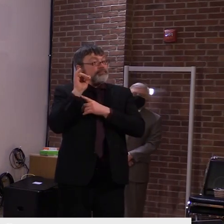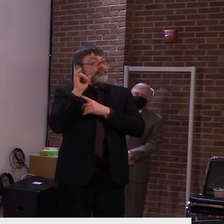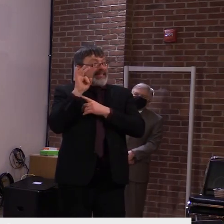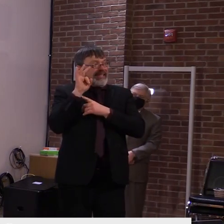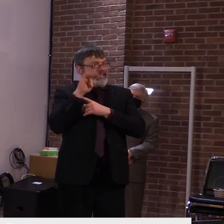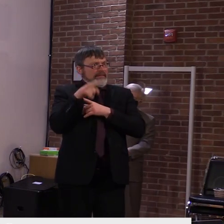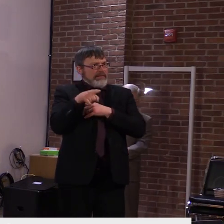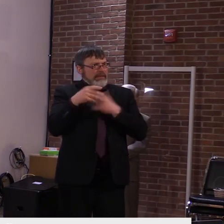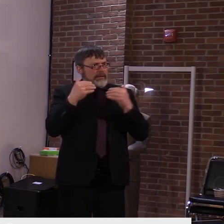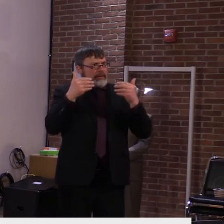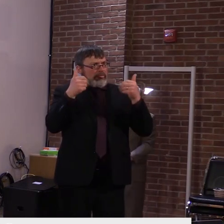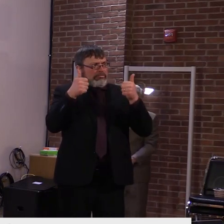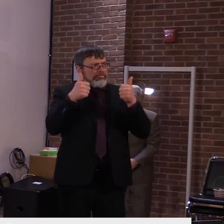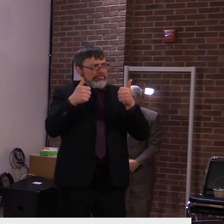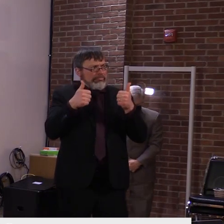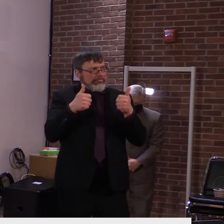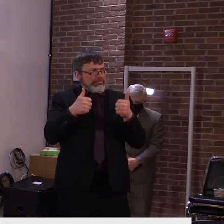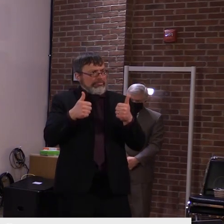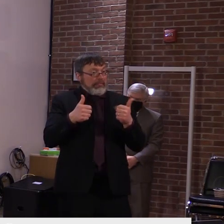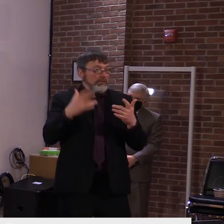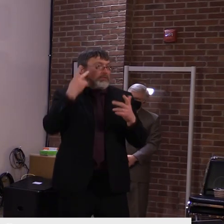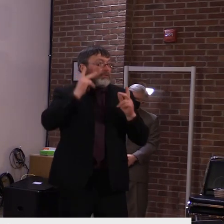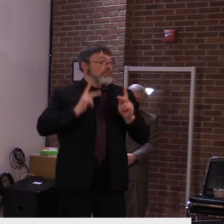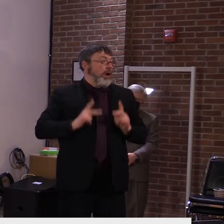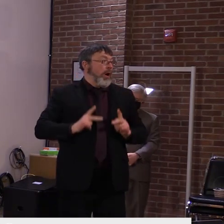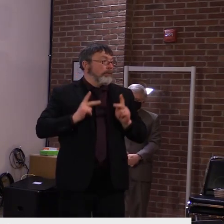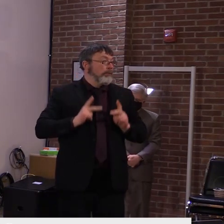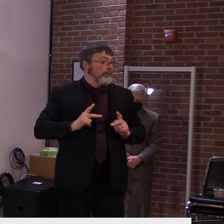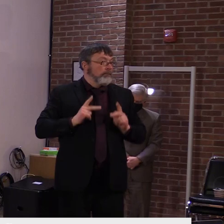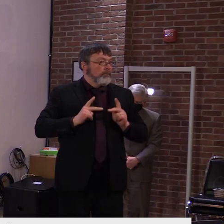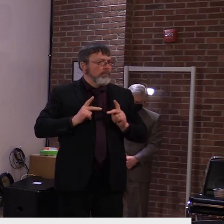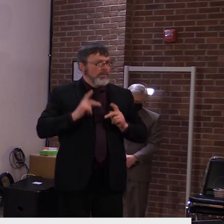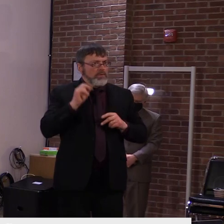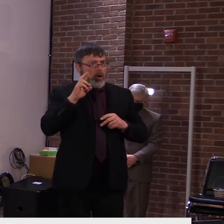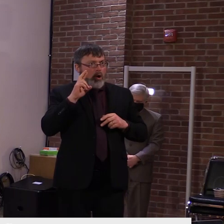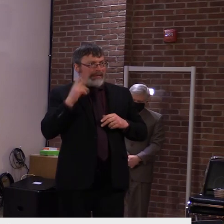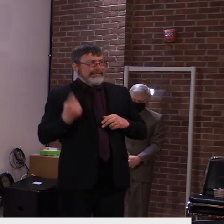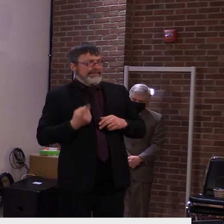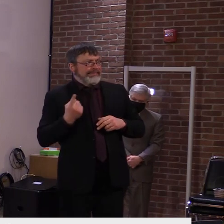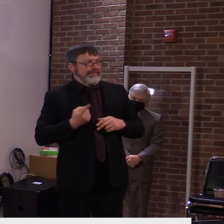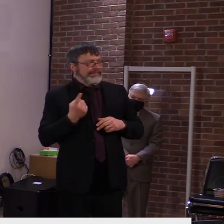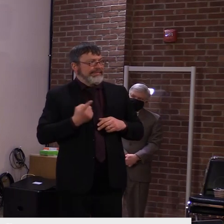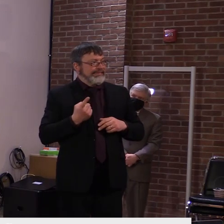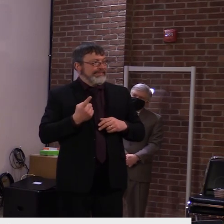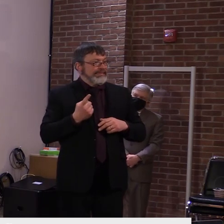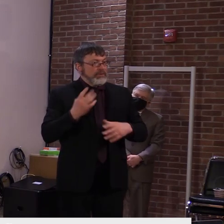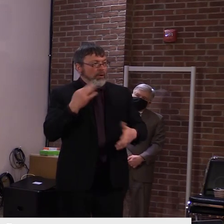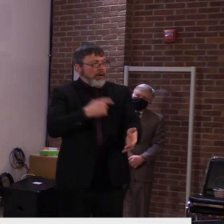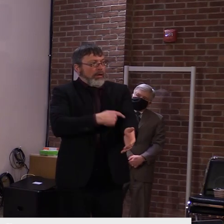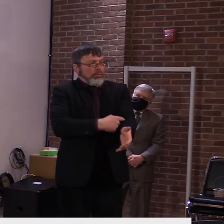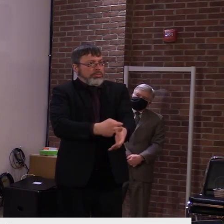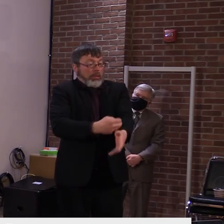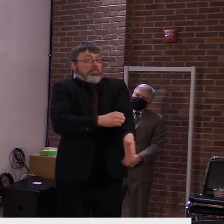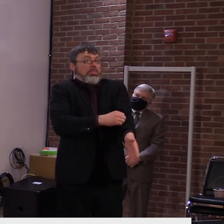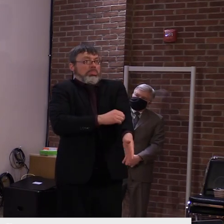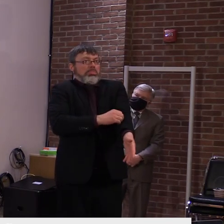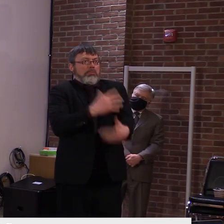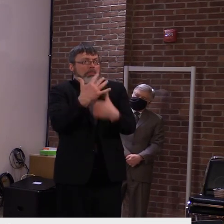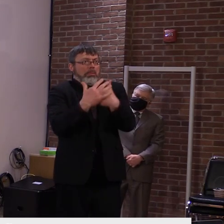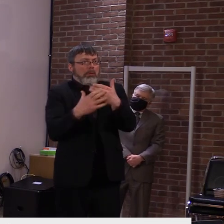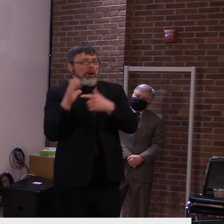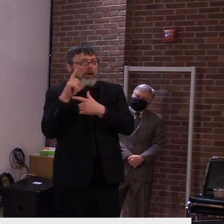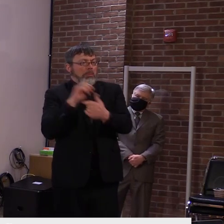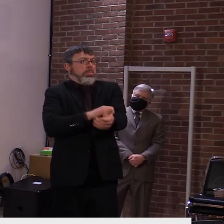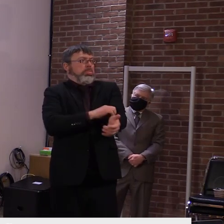pneumonia or a complication of COVID, which could include blood clots or other things. I would just trust